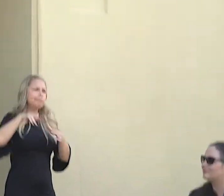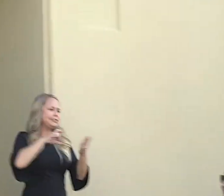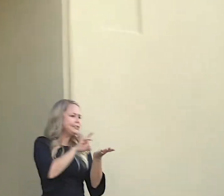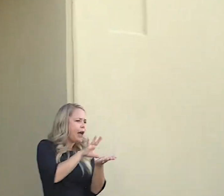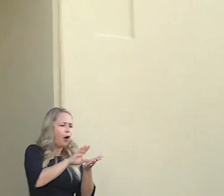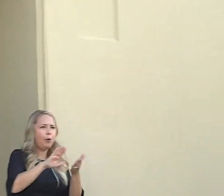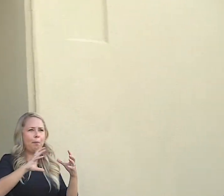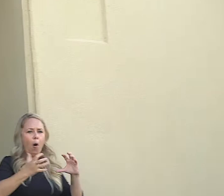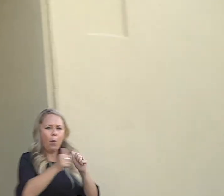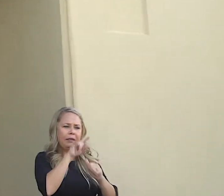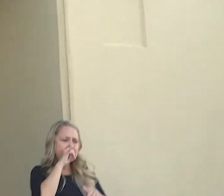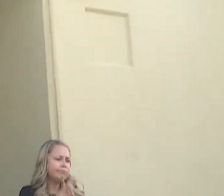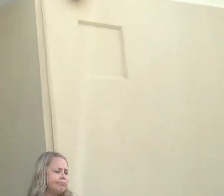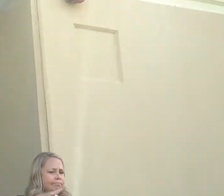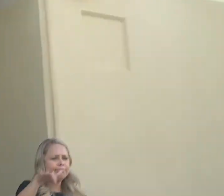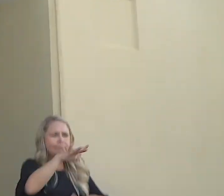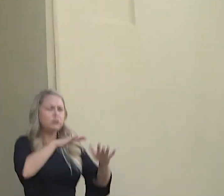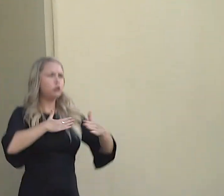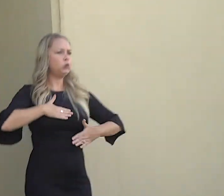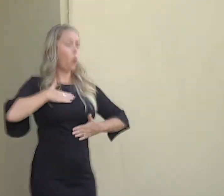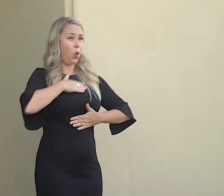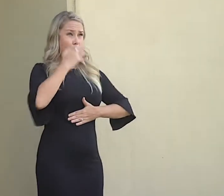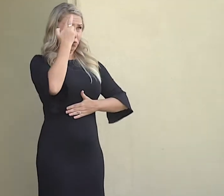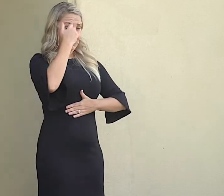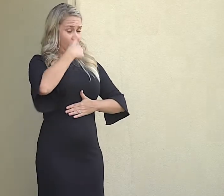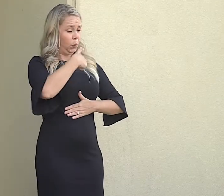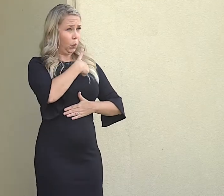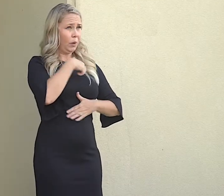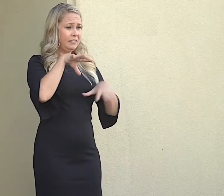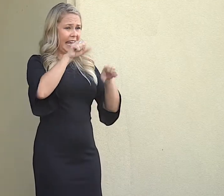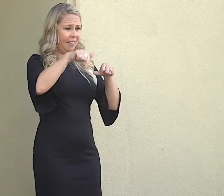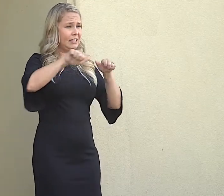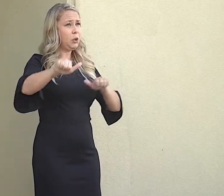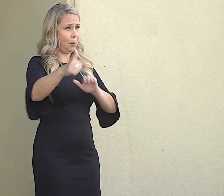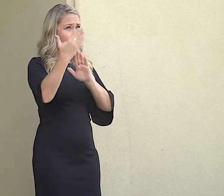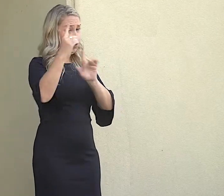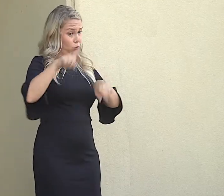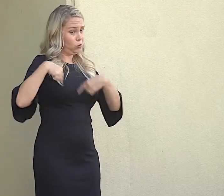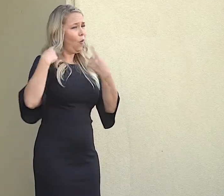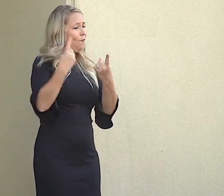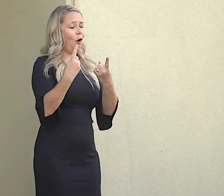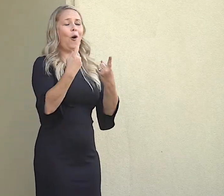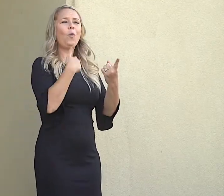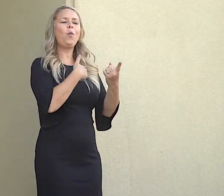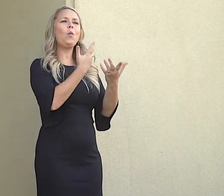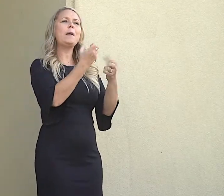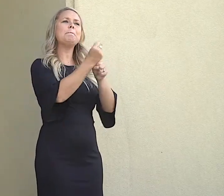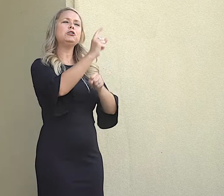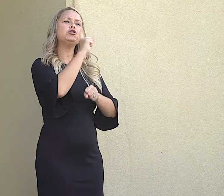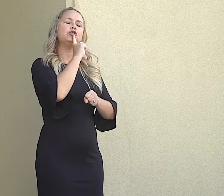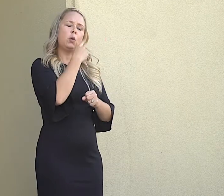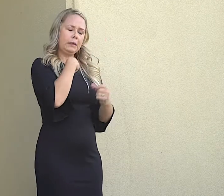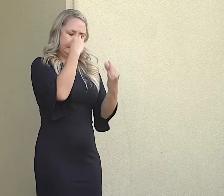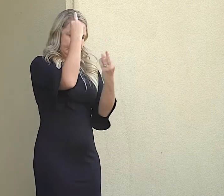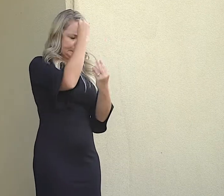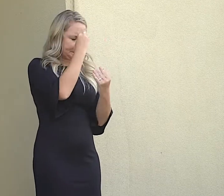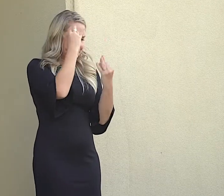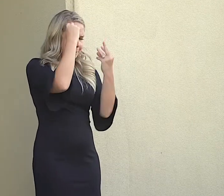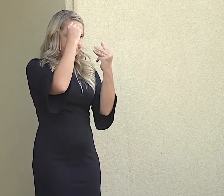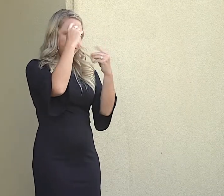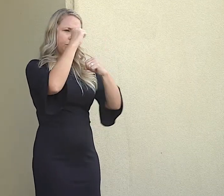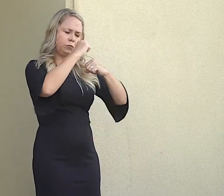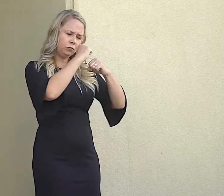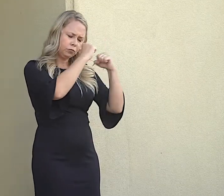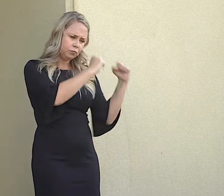with your kids. The reason we've taken this approach, like everything we've done thus far, is we want to make sure that we're methodical